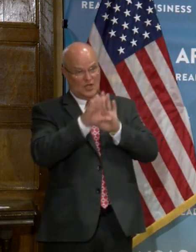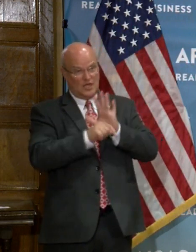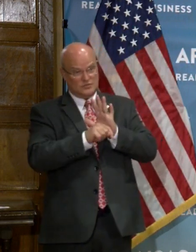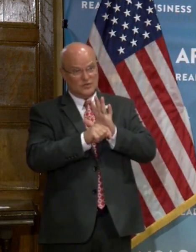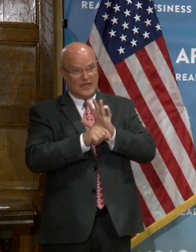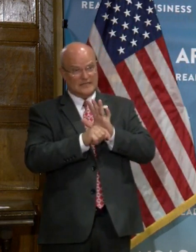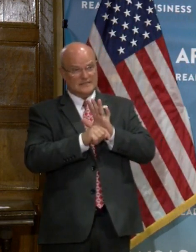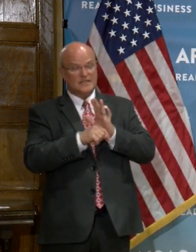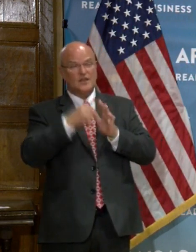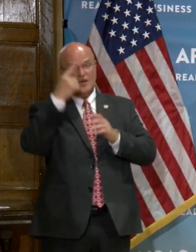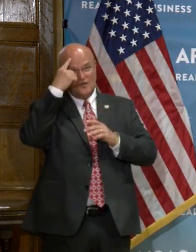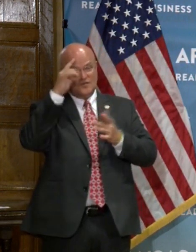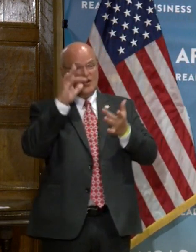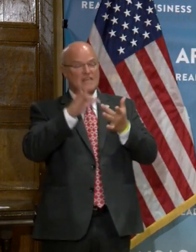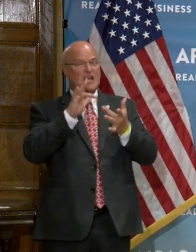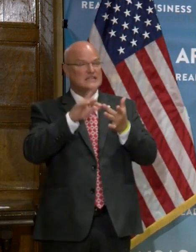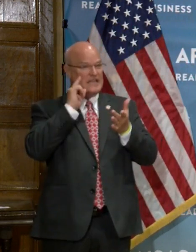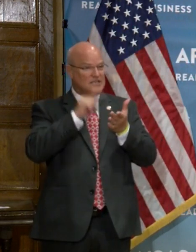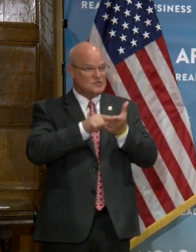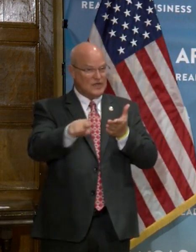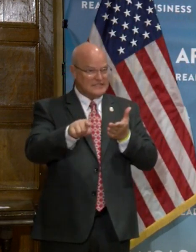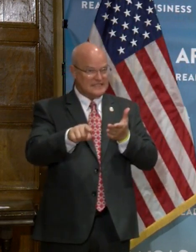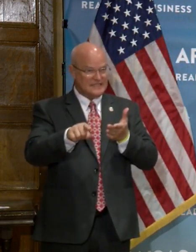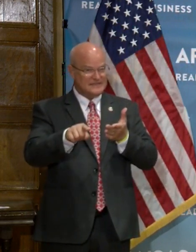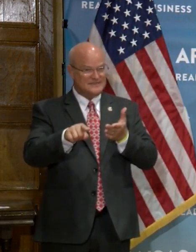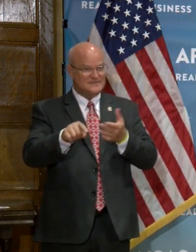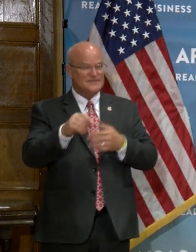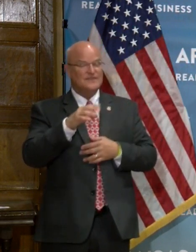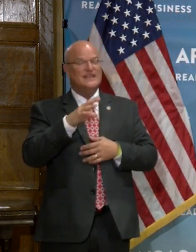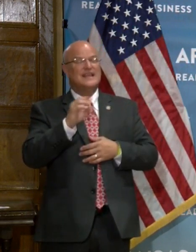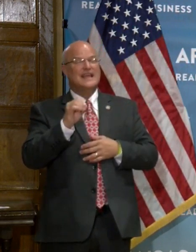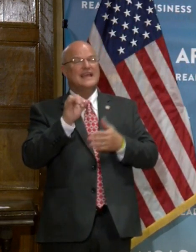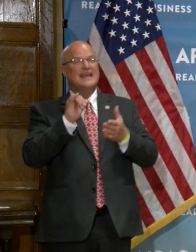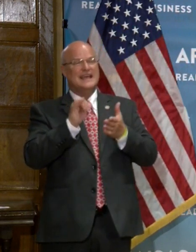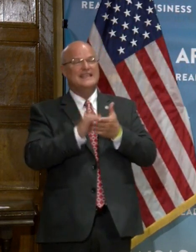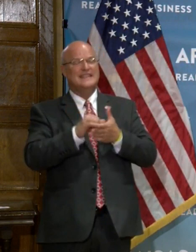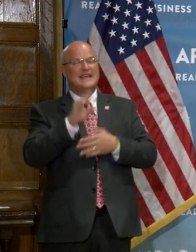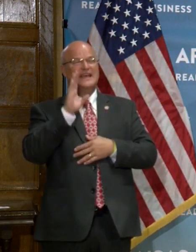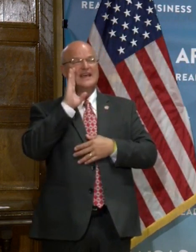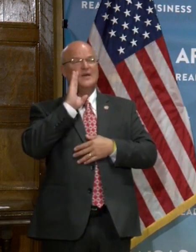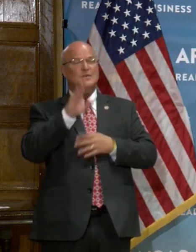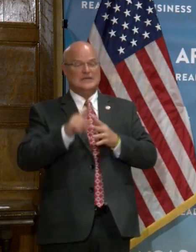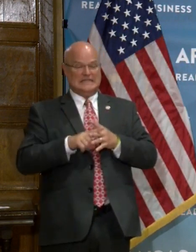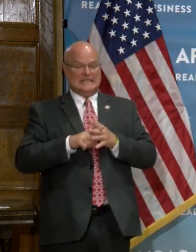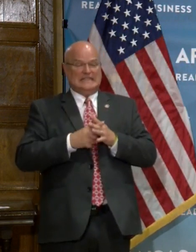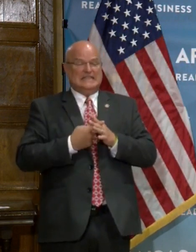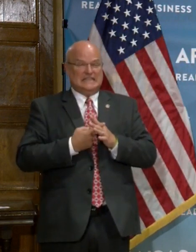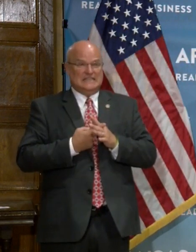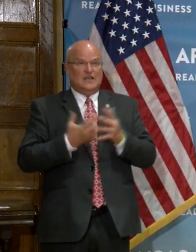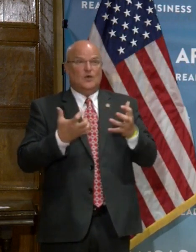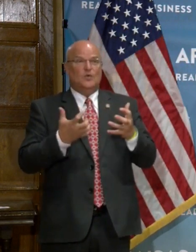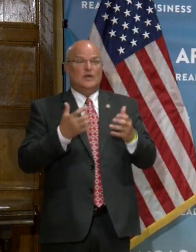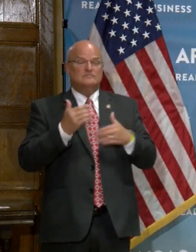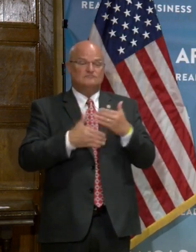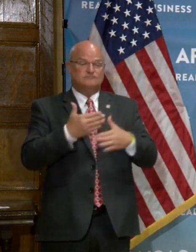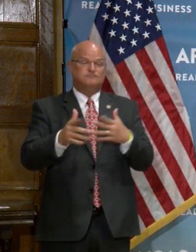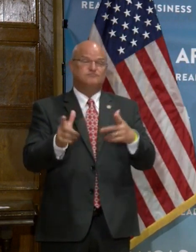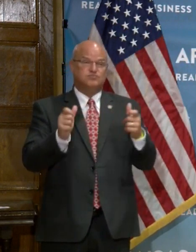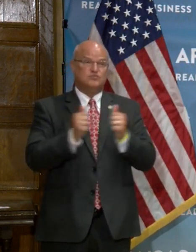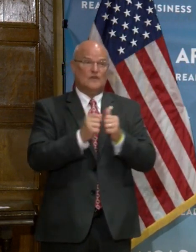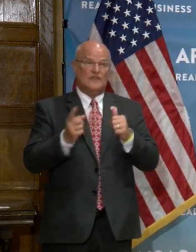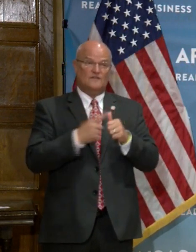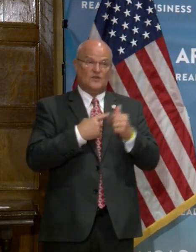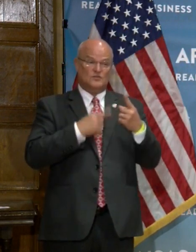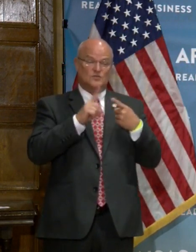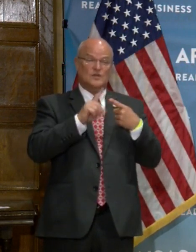contracts for contact tracing, and that will, initially we want to move as quickly as possible with the first